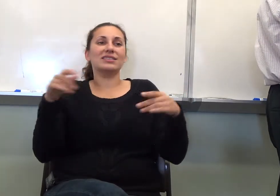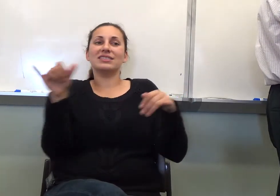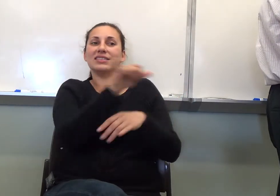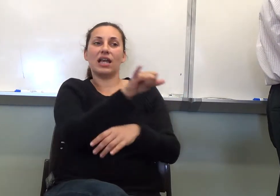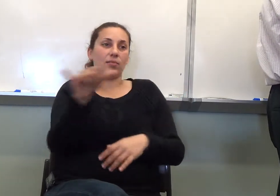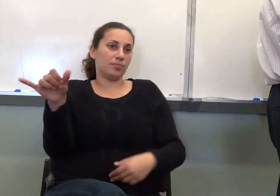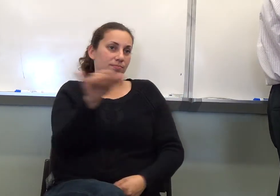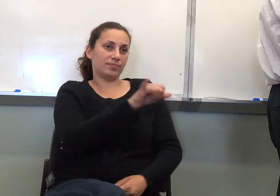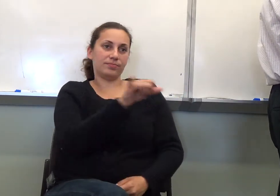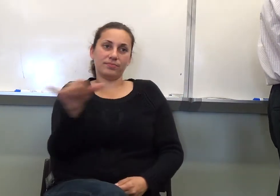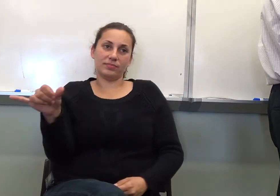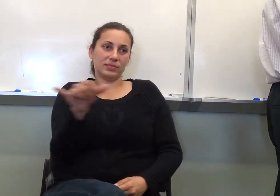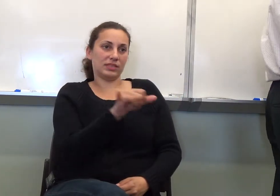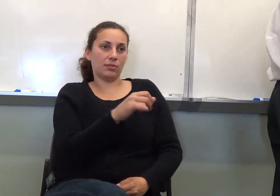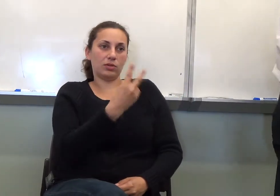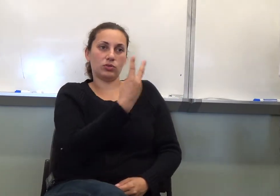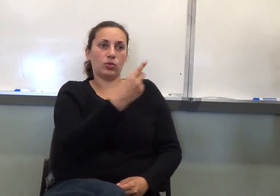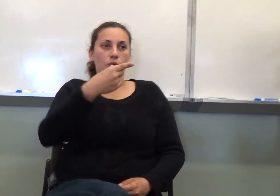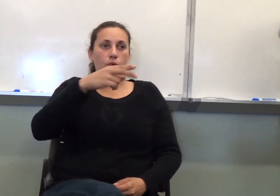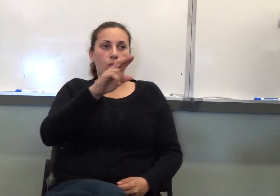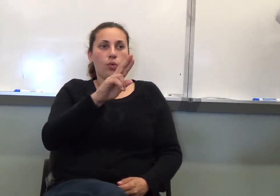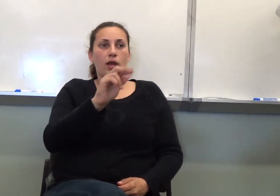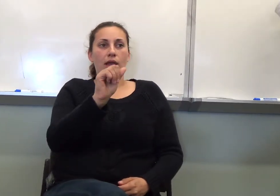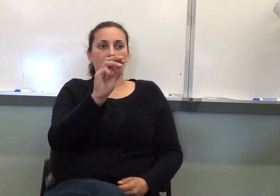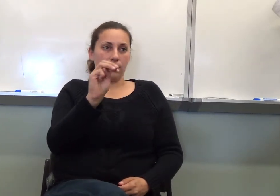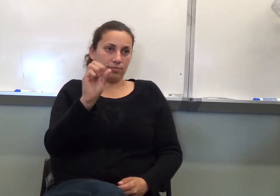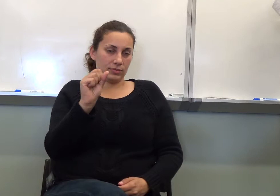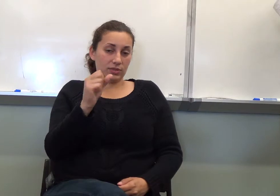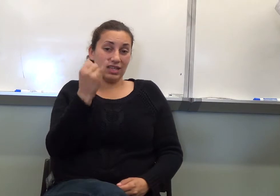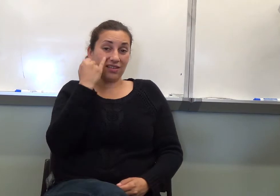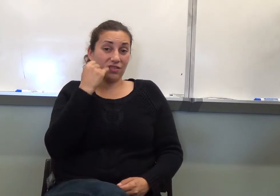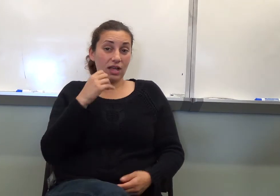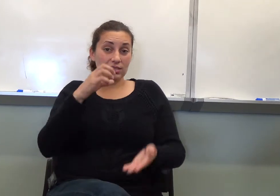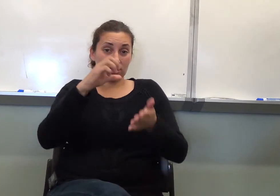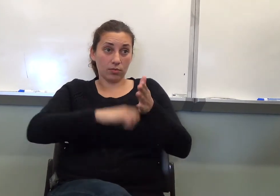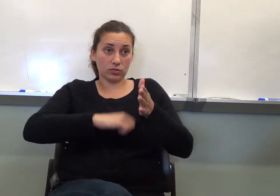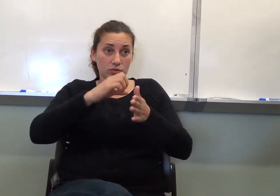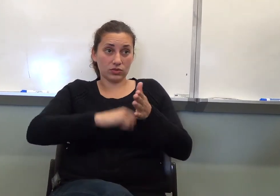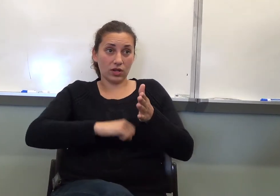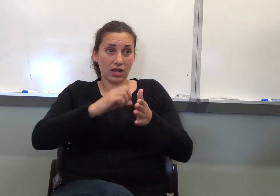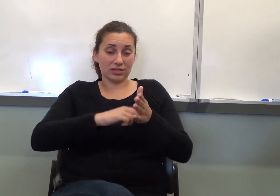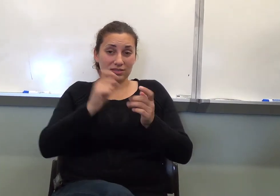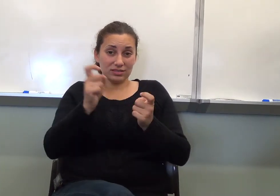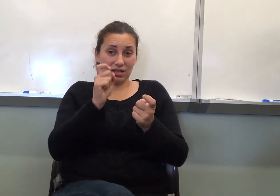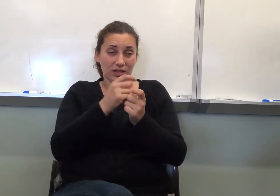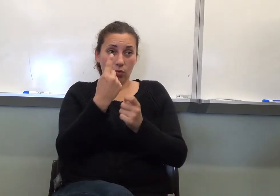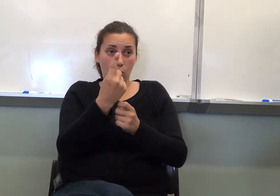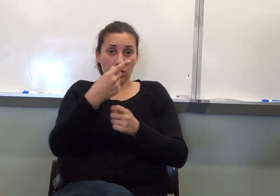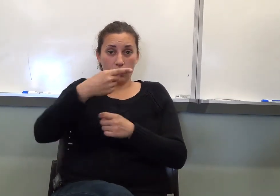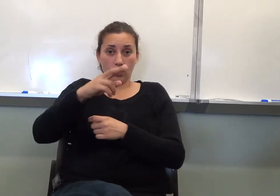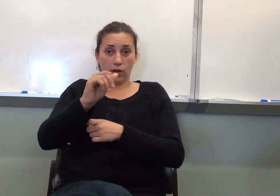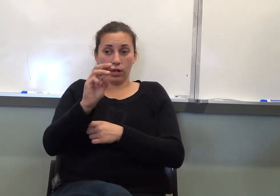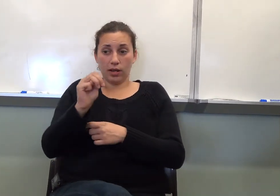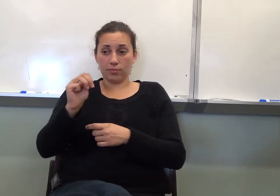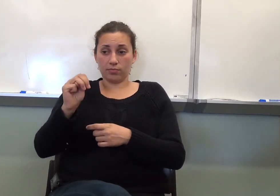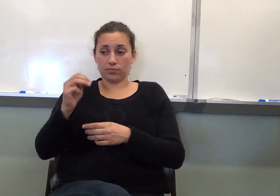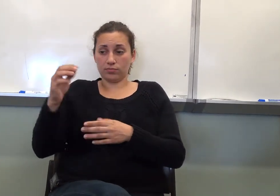sides. Okay. If I subtract, let's say, exactly 1 gram from this side and take a 1-gram weight off this